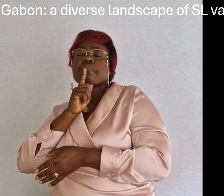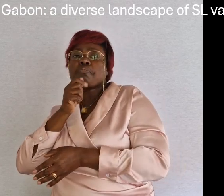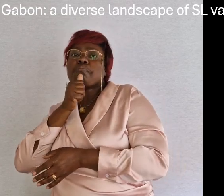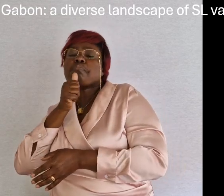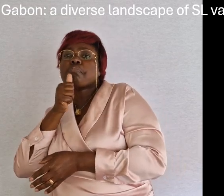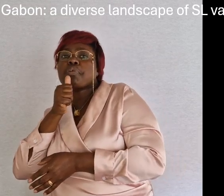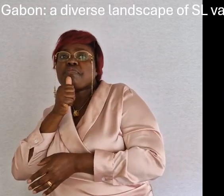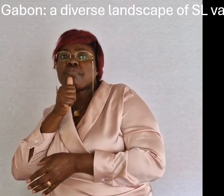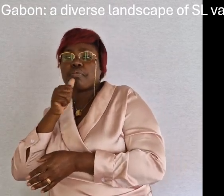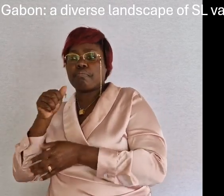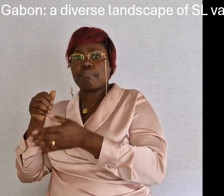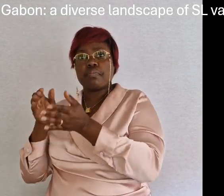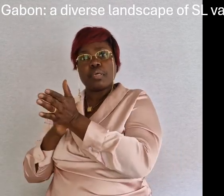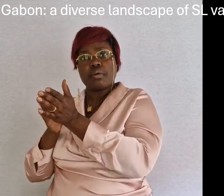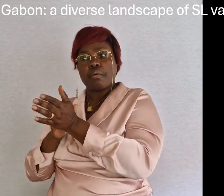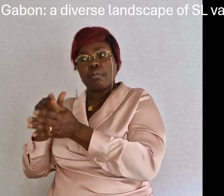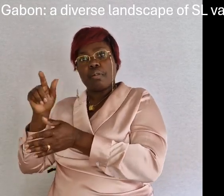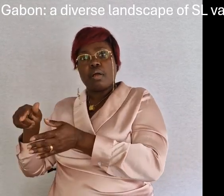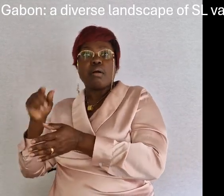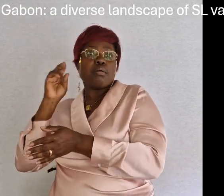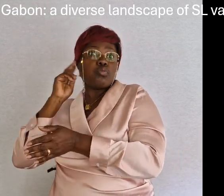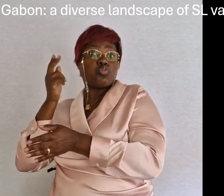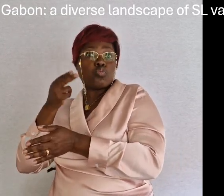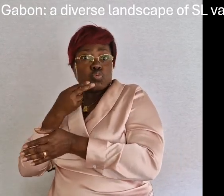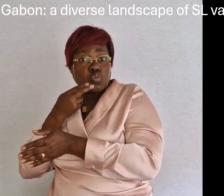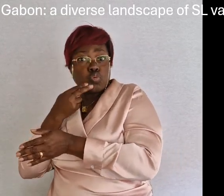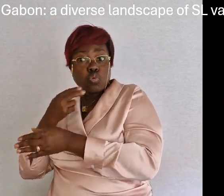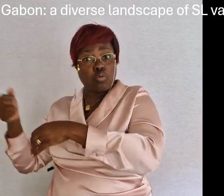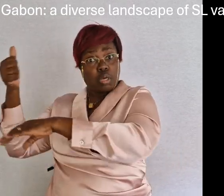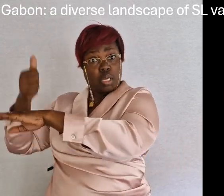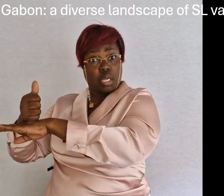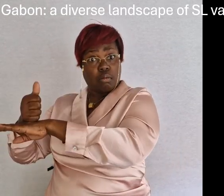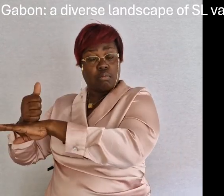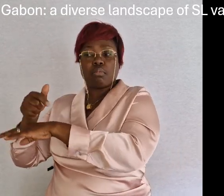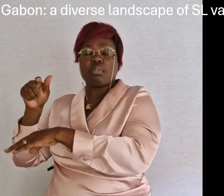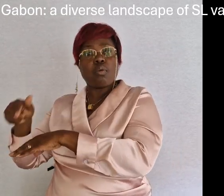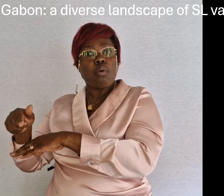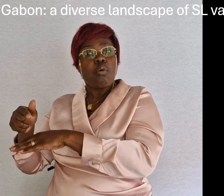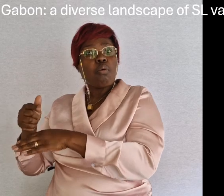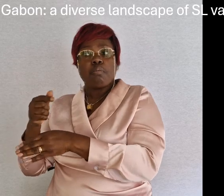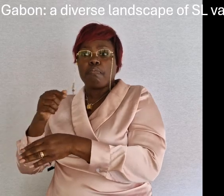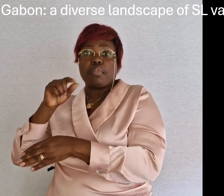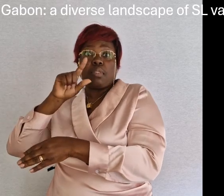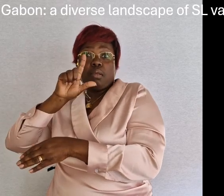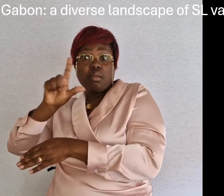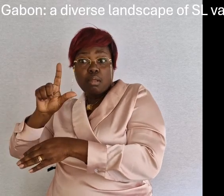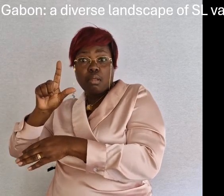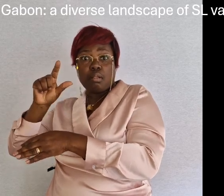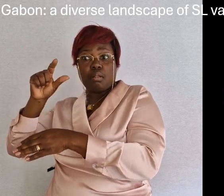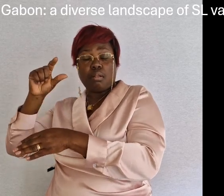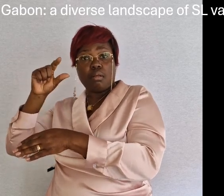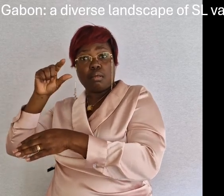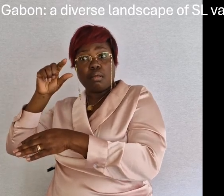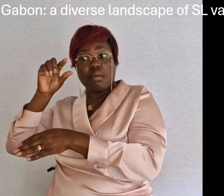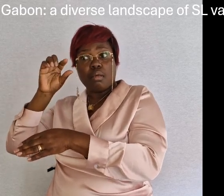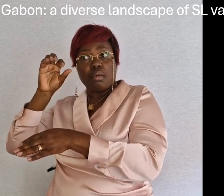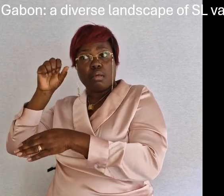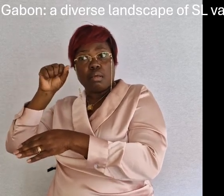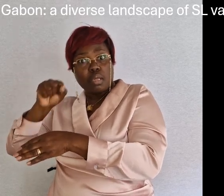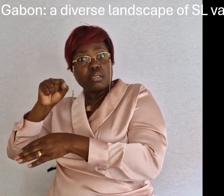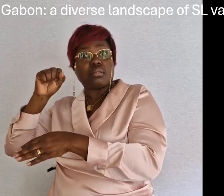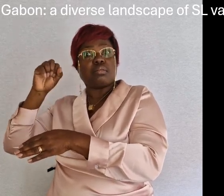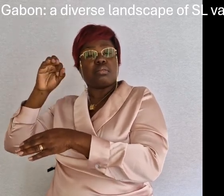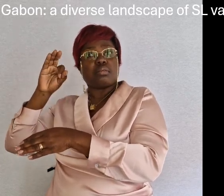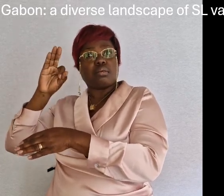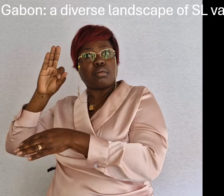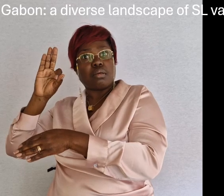using. And in the private schools, on the other hand, that was set up and established by deaf